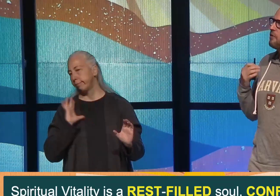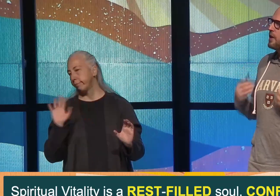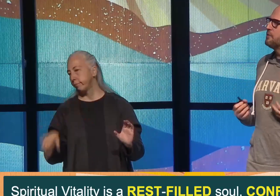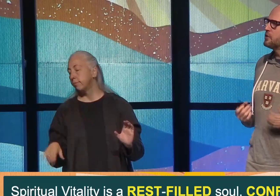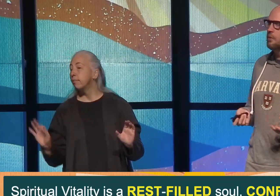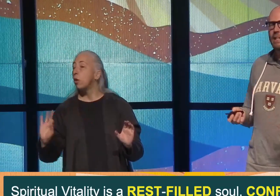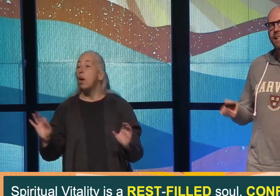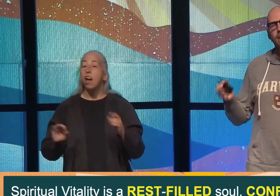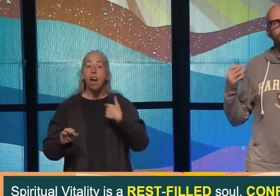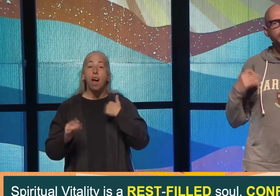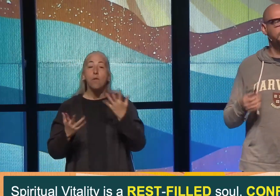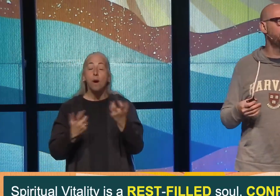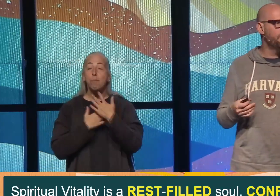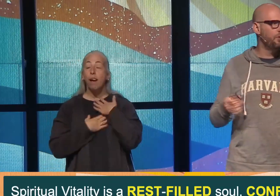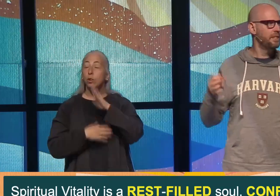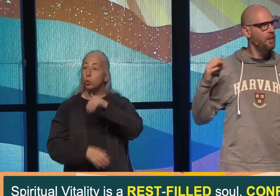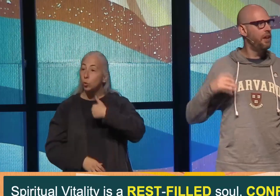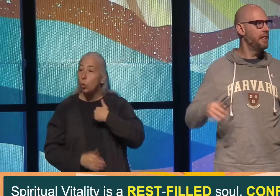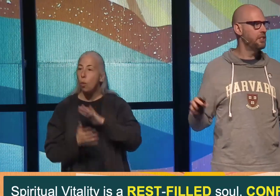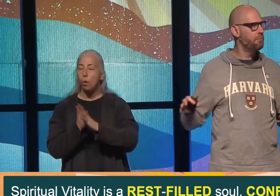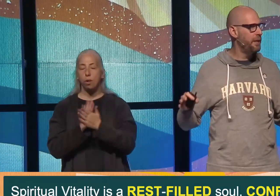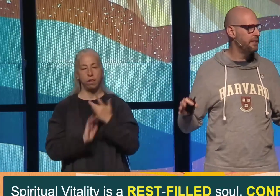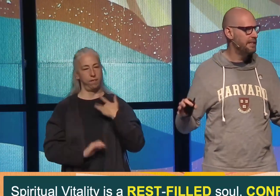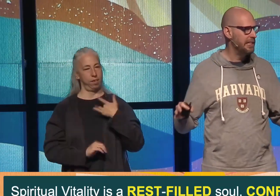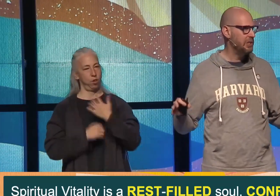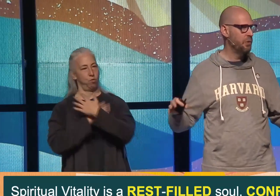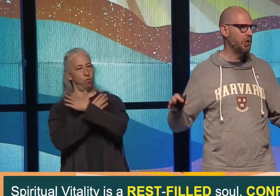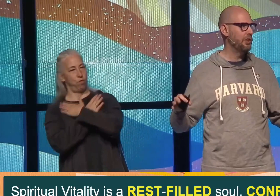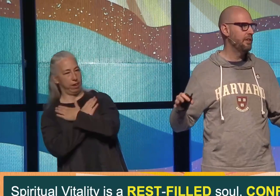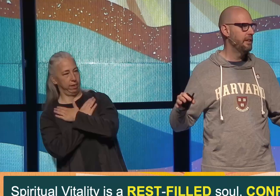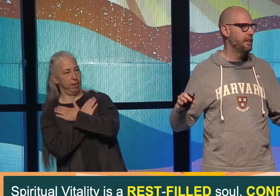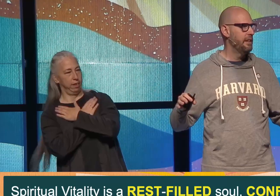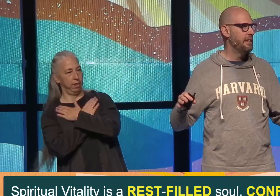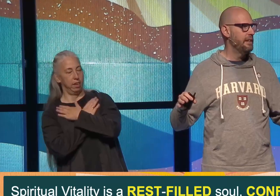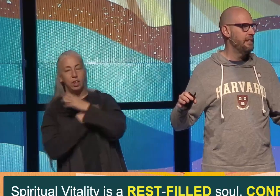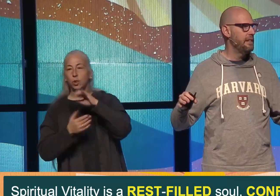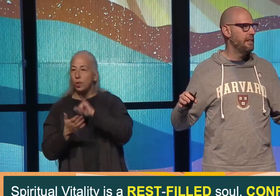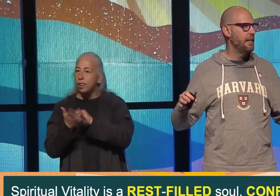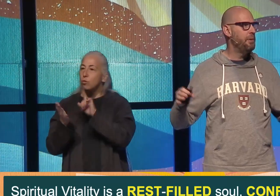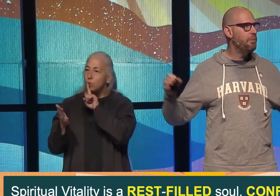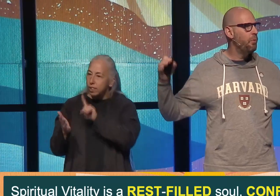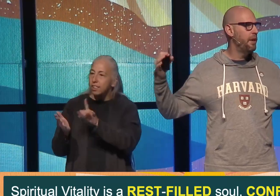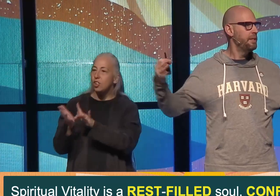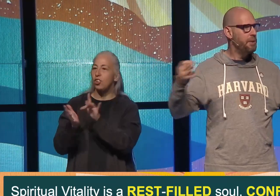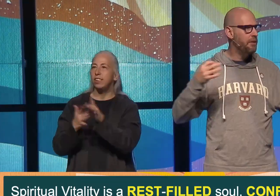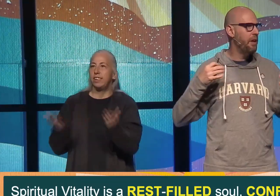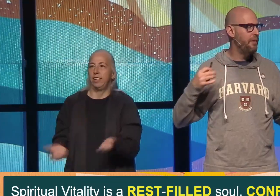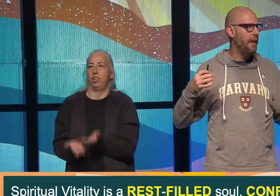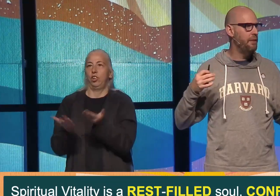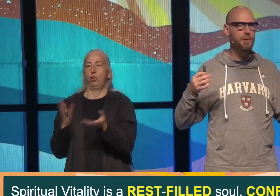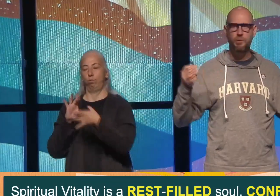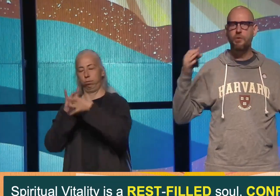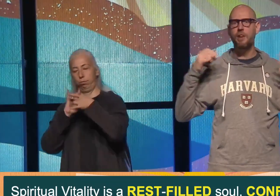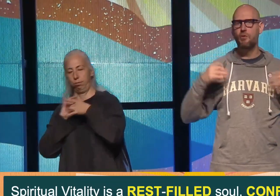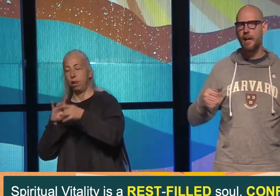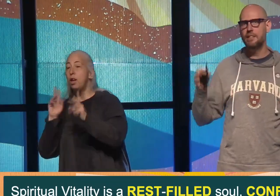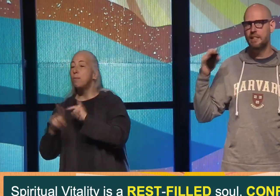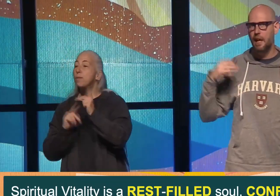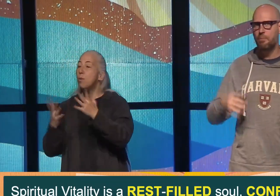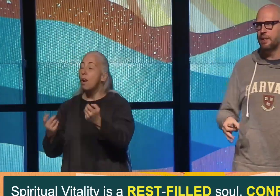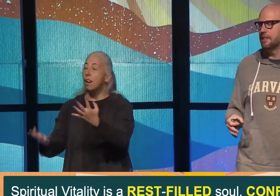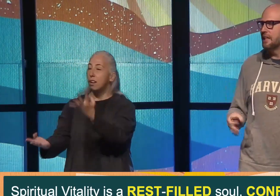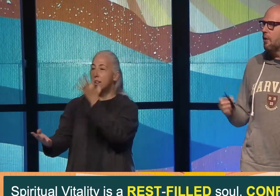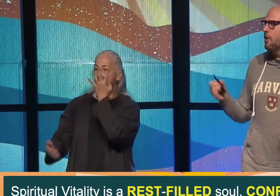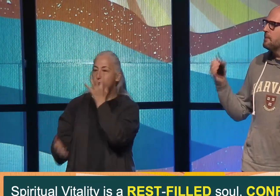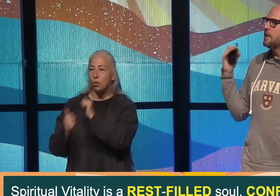I want to have a rest-filled soul because I think a rest-filled soul is a non-anxious presence in this world. And people want to be around that. And people find rest